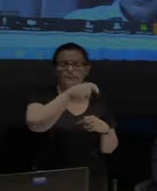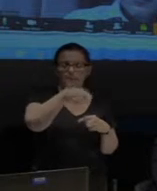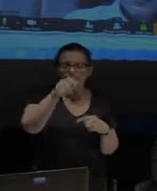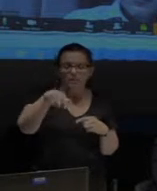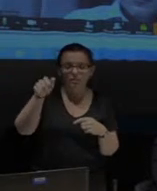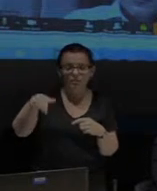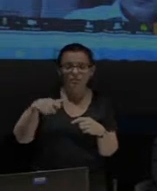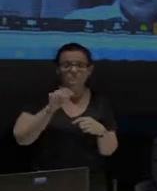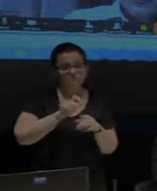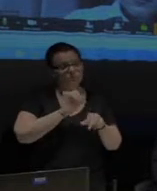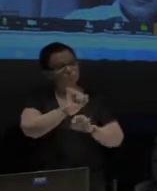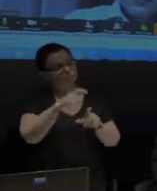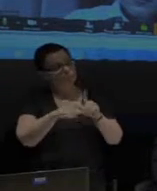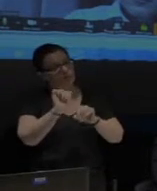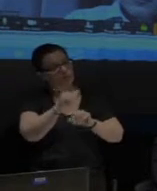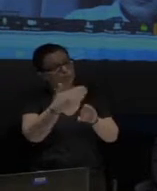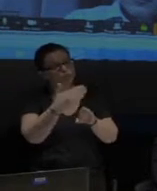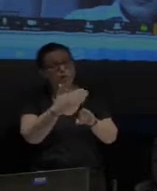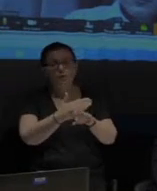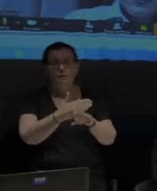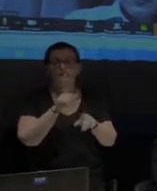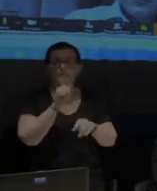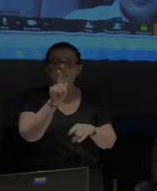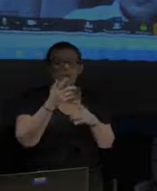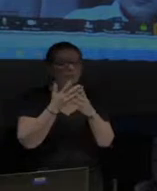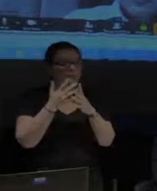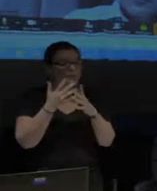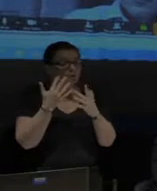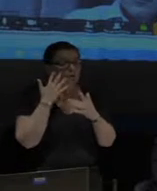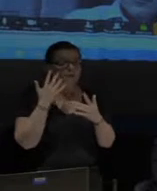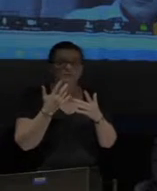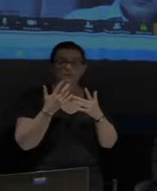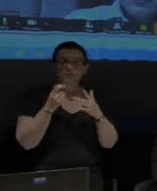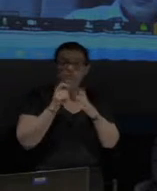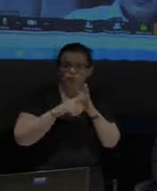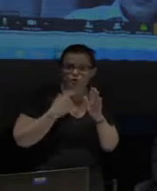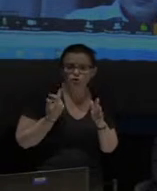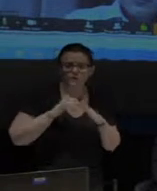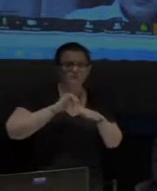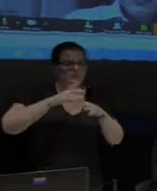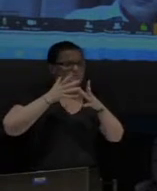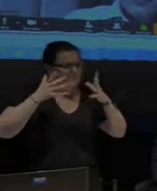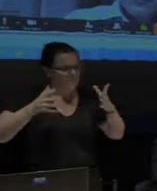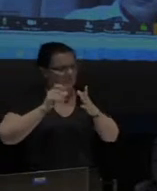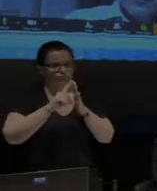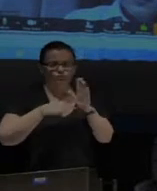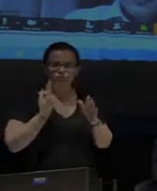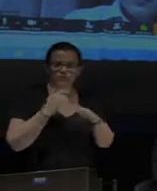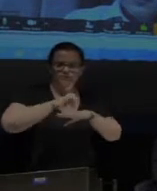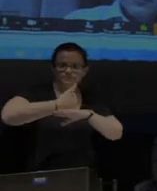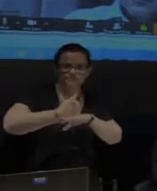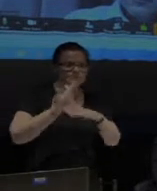of it doing what they should do. But when plum projects came up, things that people decided